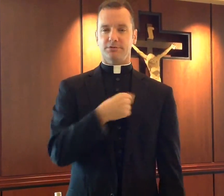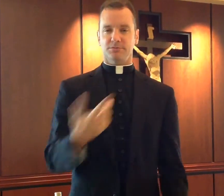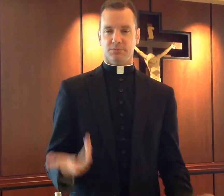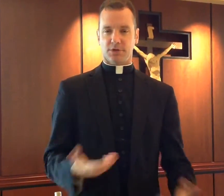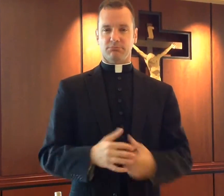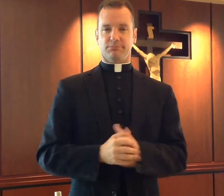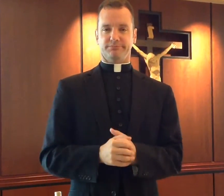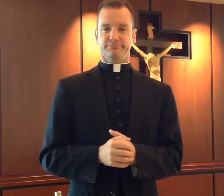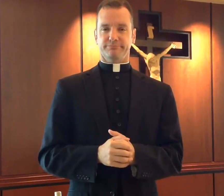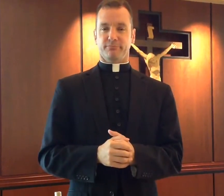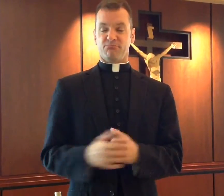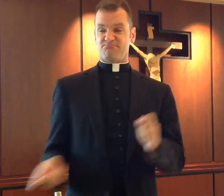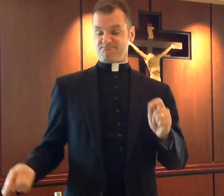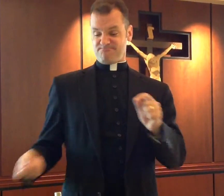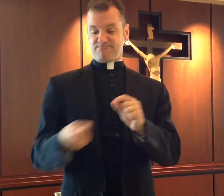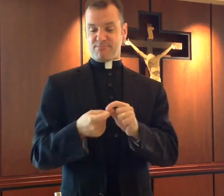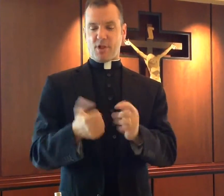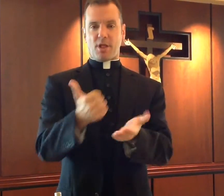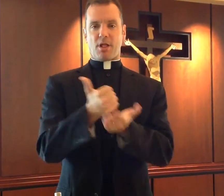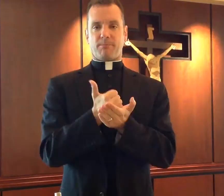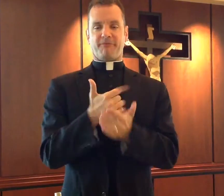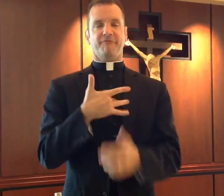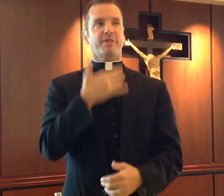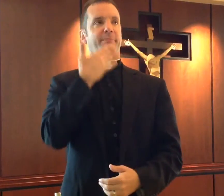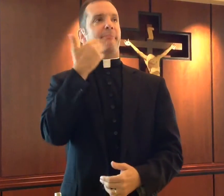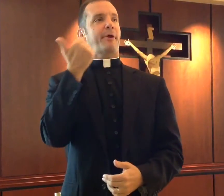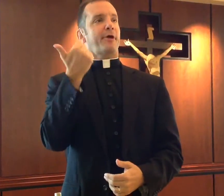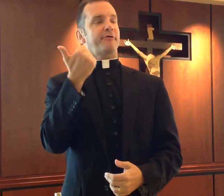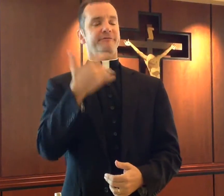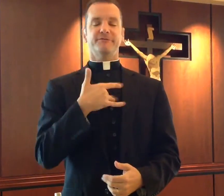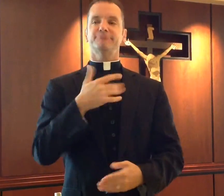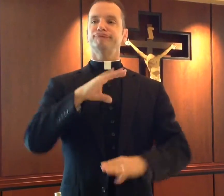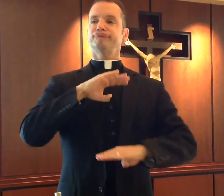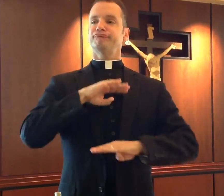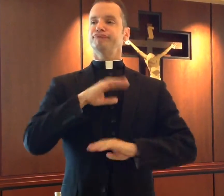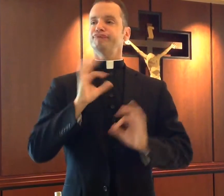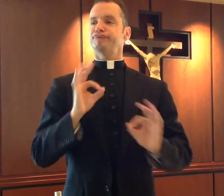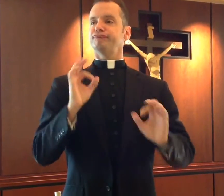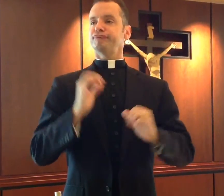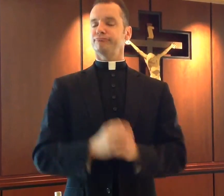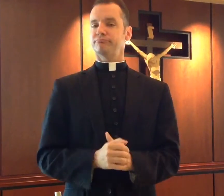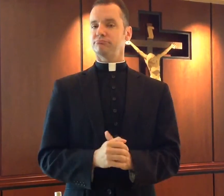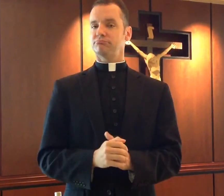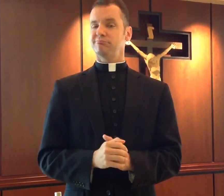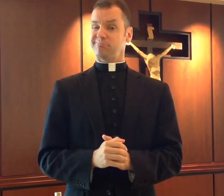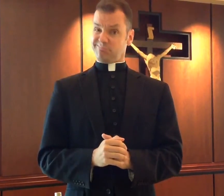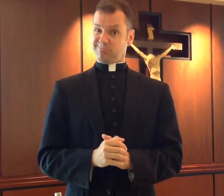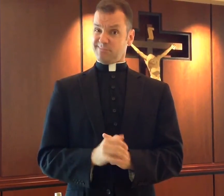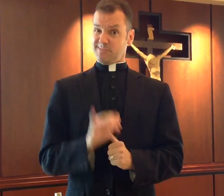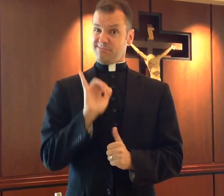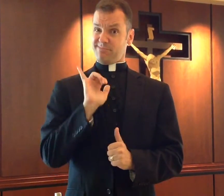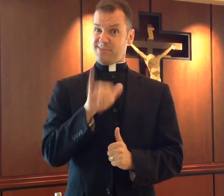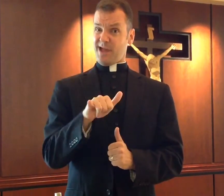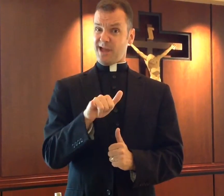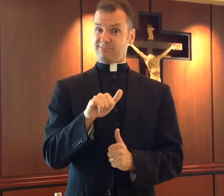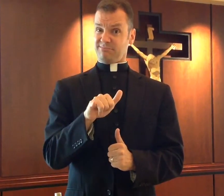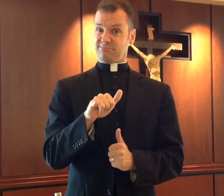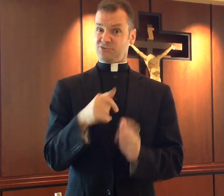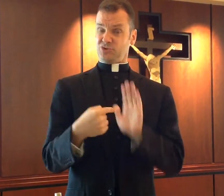Because our human tendencies tell us that somehow revenge will help us to feel better, to feel satisfied from that